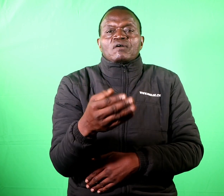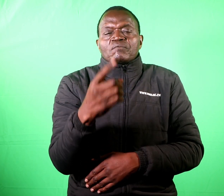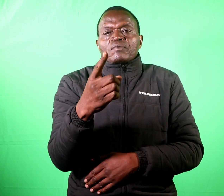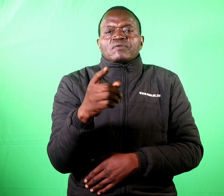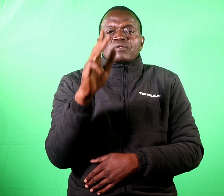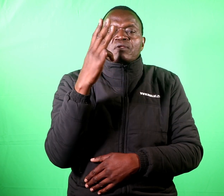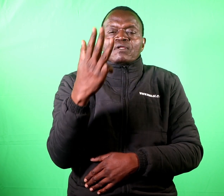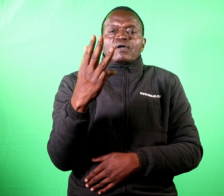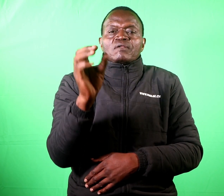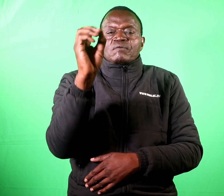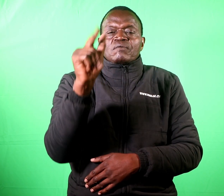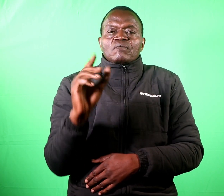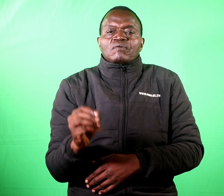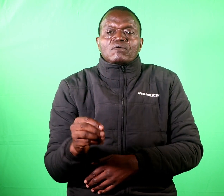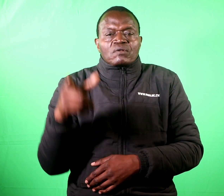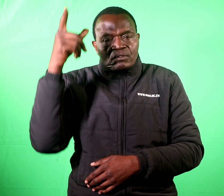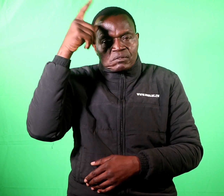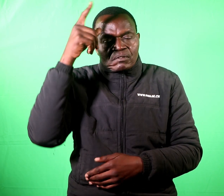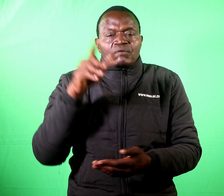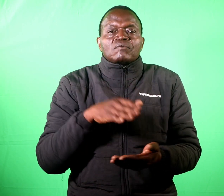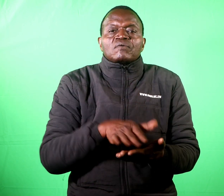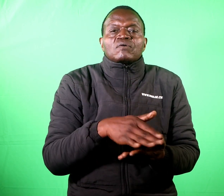5.9%, livestock production or sales